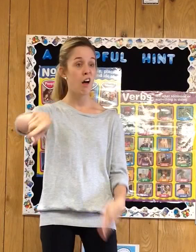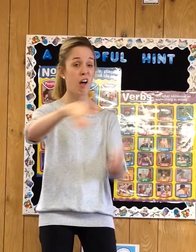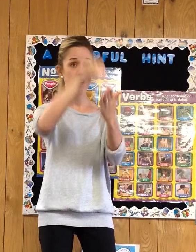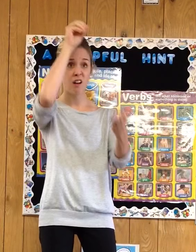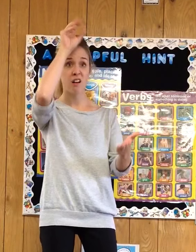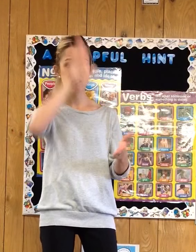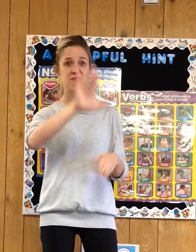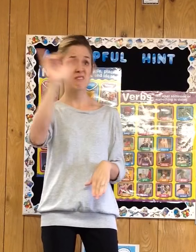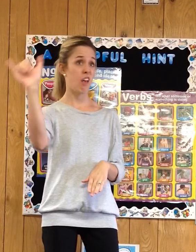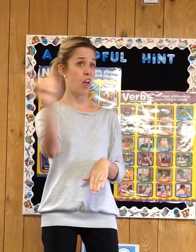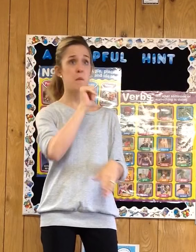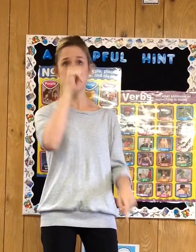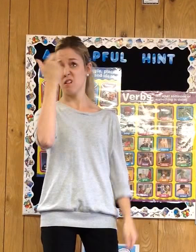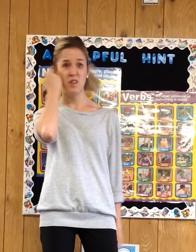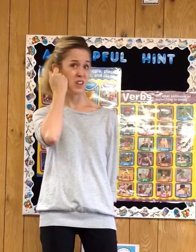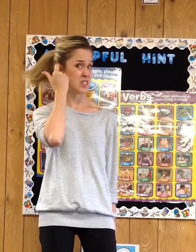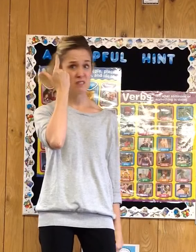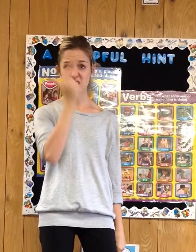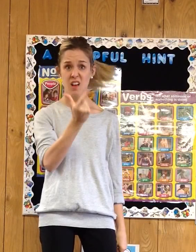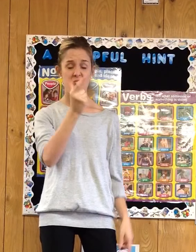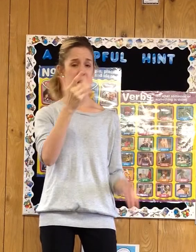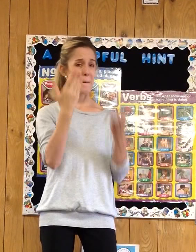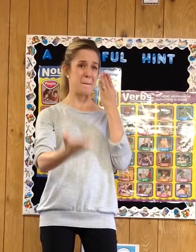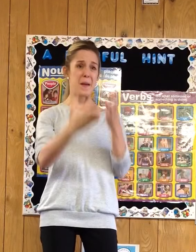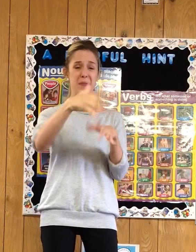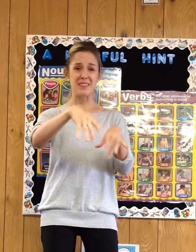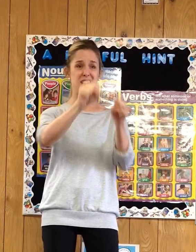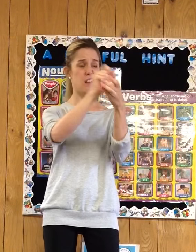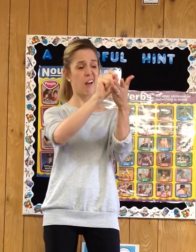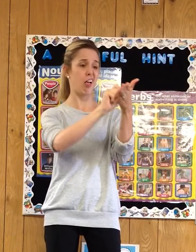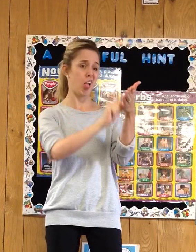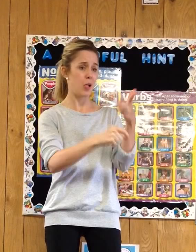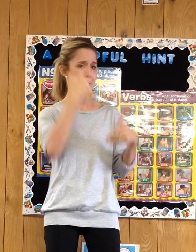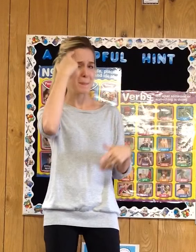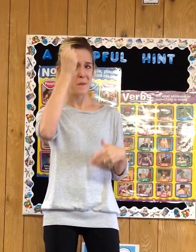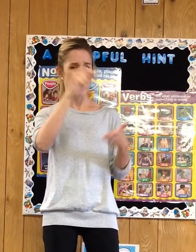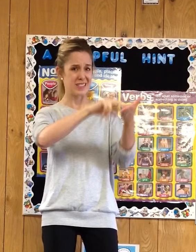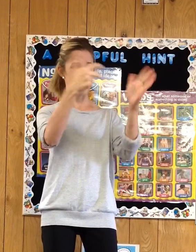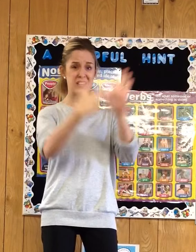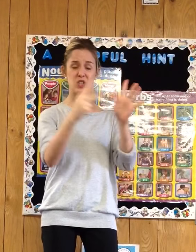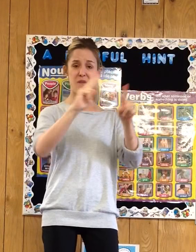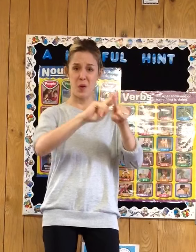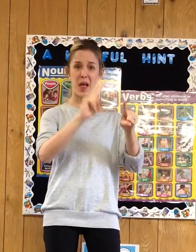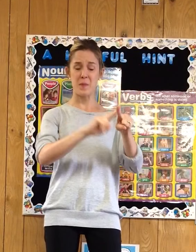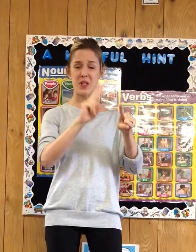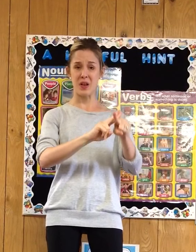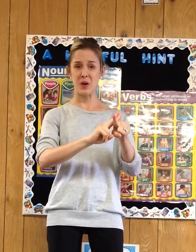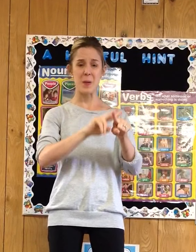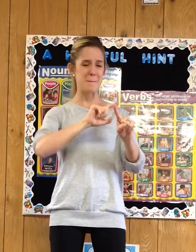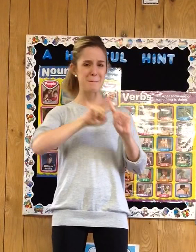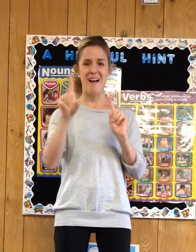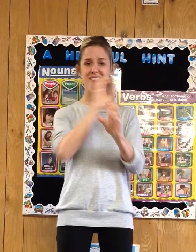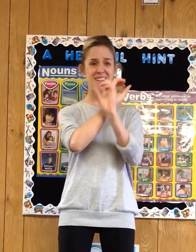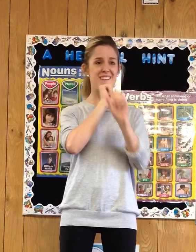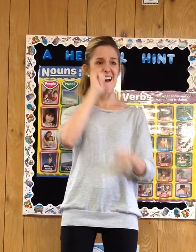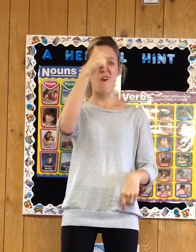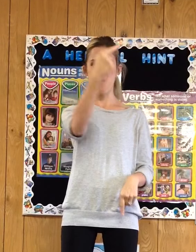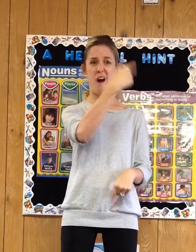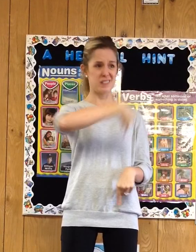in the same boat. That maybe they took notes or they memorized definitions from the textbook, but not one of them